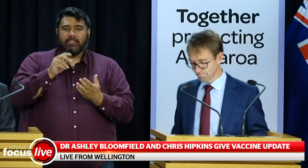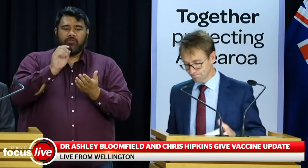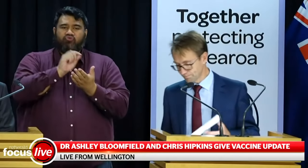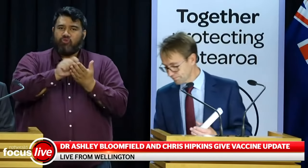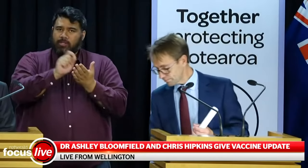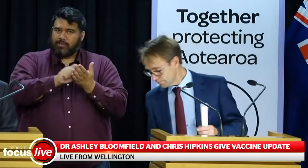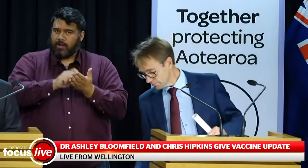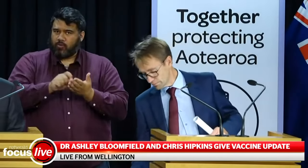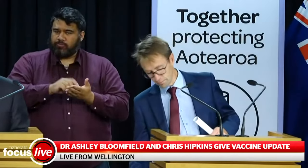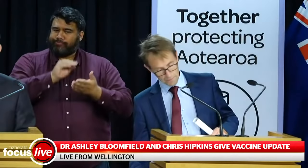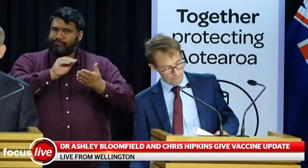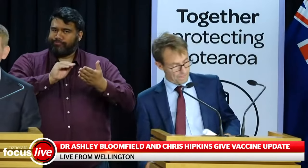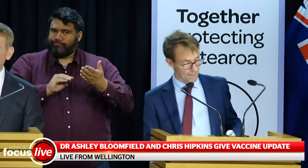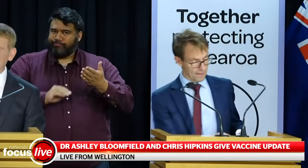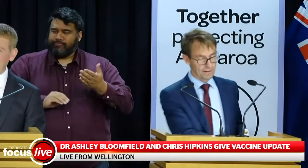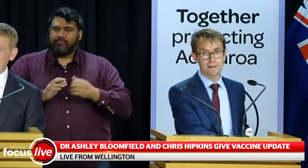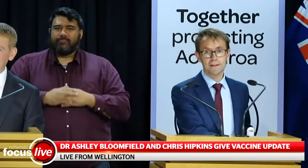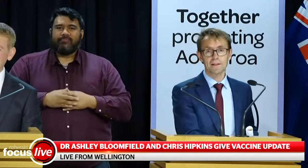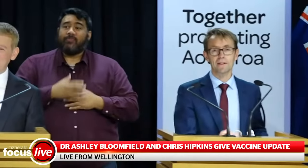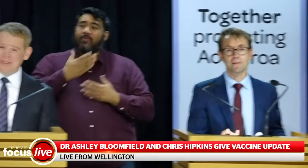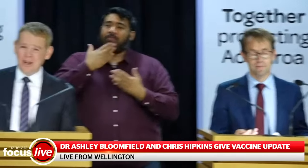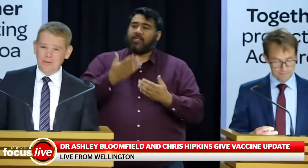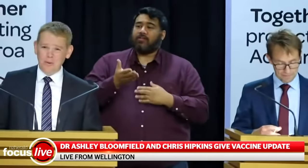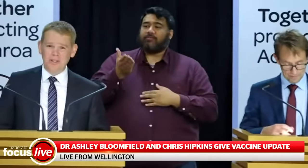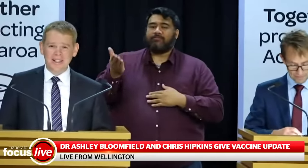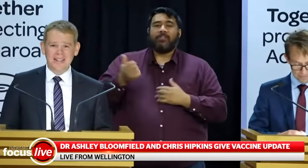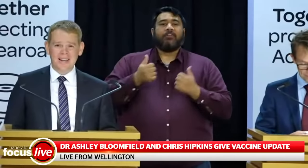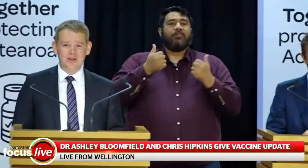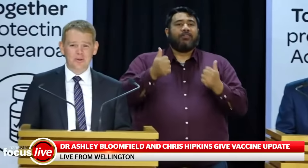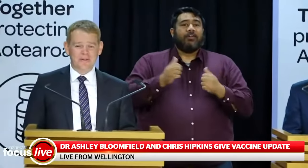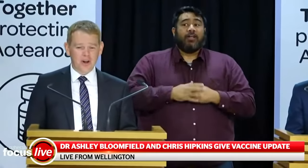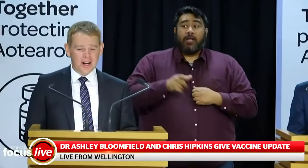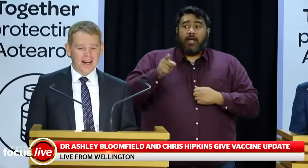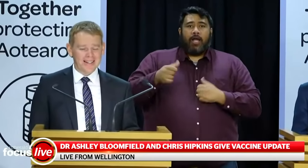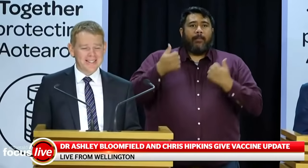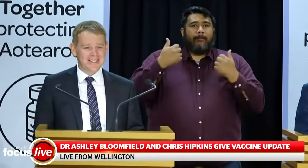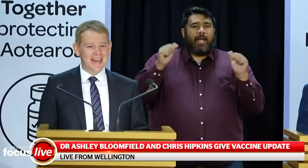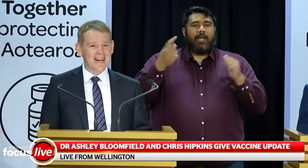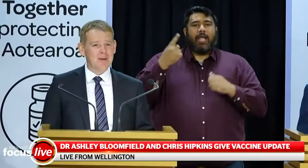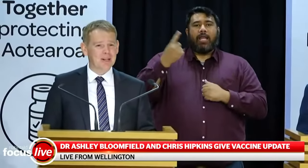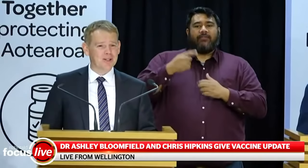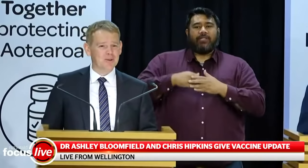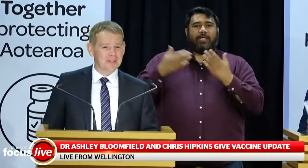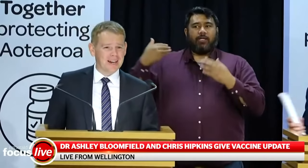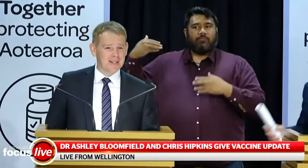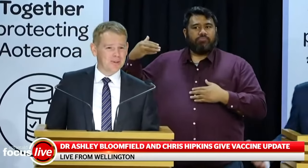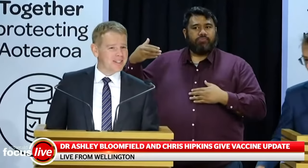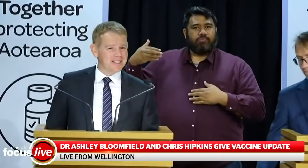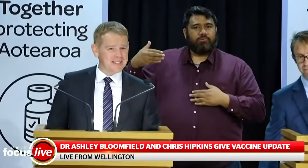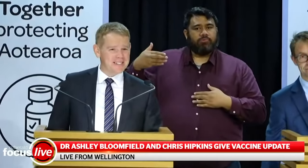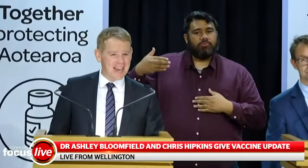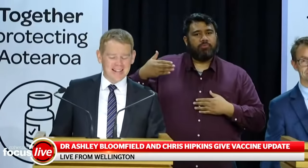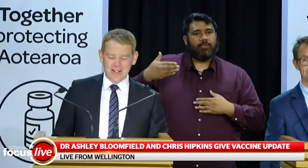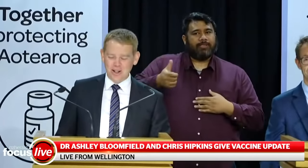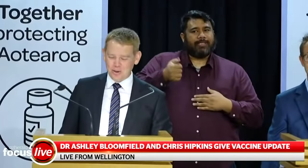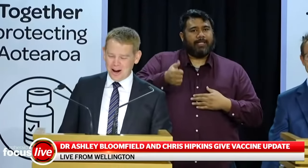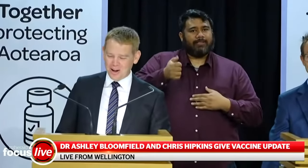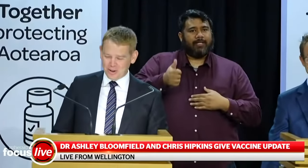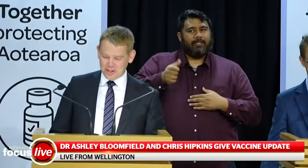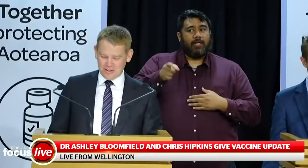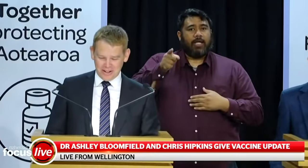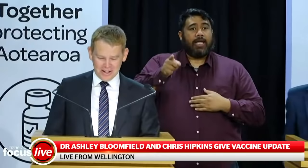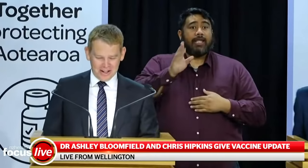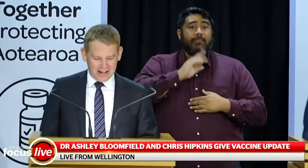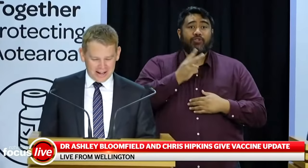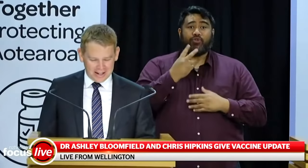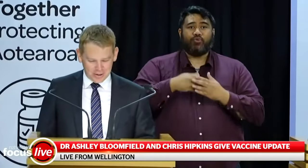Minister. I can share with you all that I'm currently on 11 out of 14 days, Good Friday and Easter Sunday being 2 of the days when I didn't scan any QR